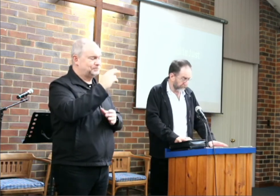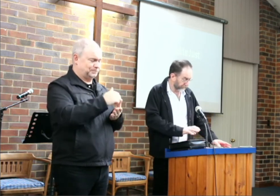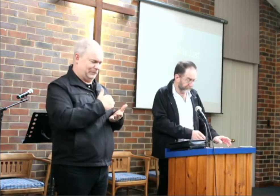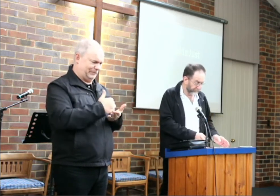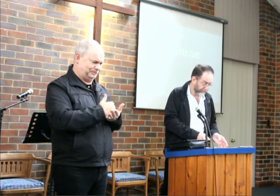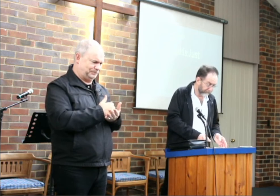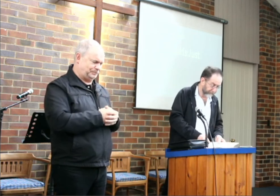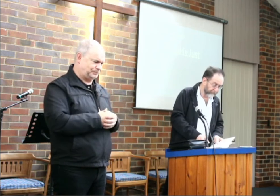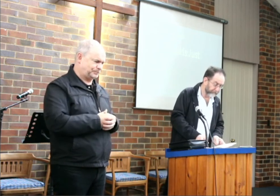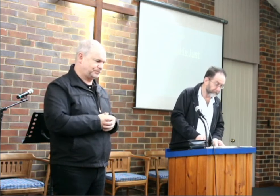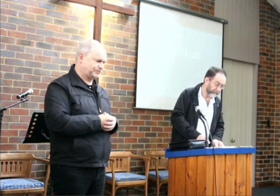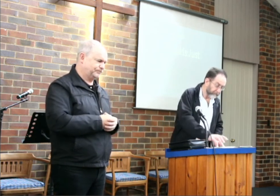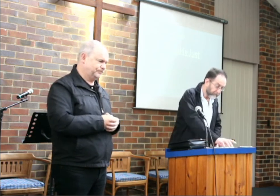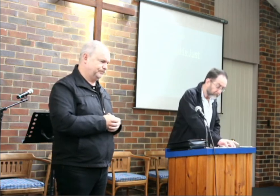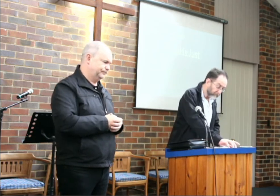amen.